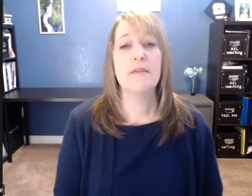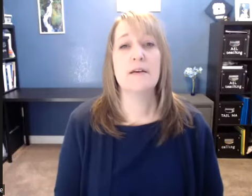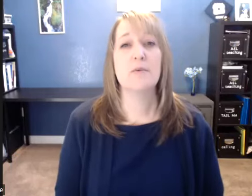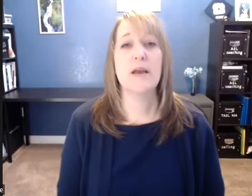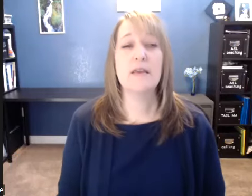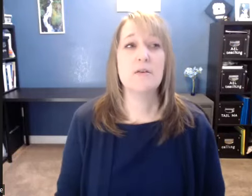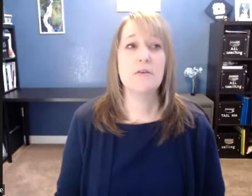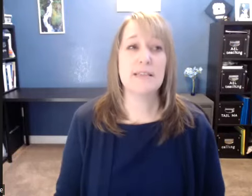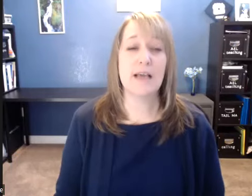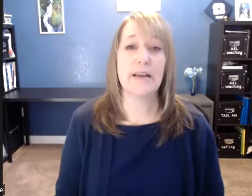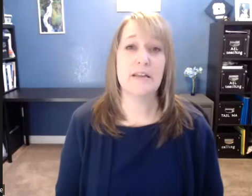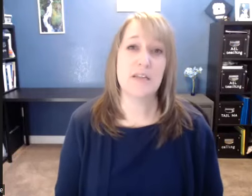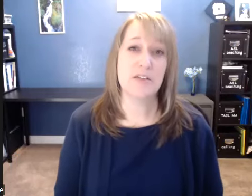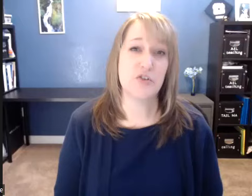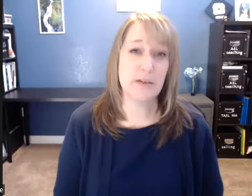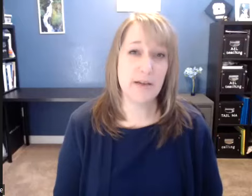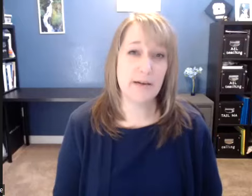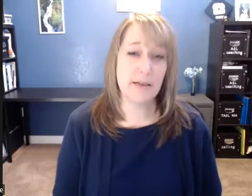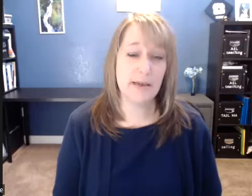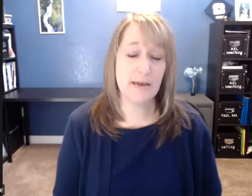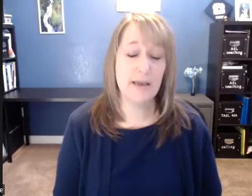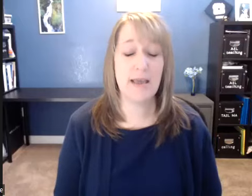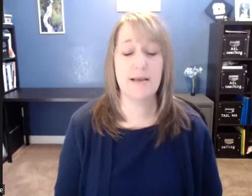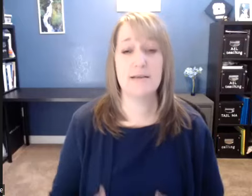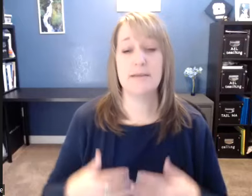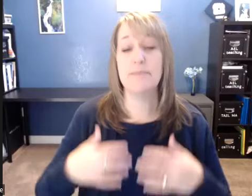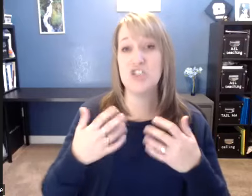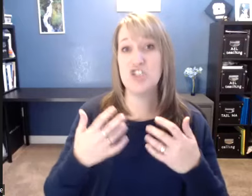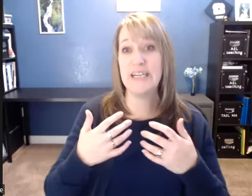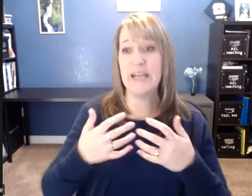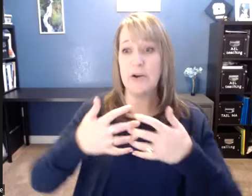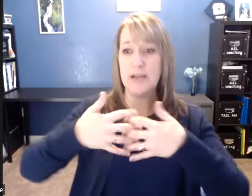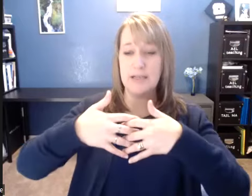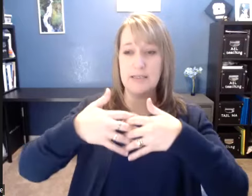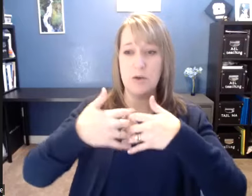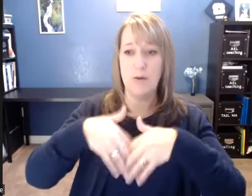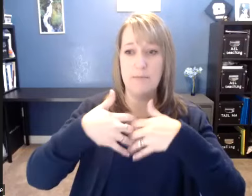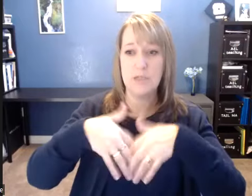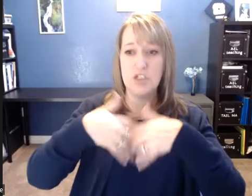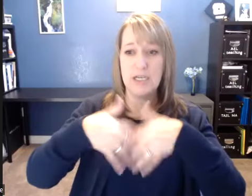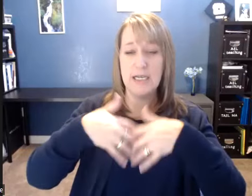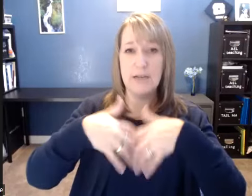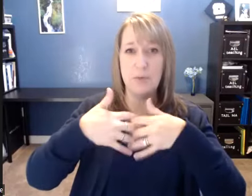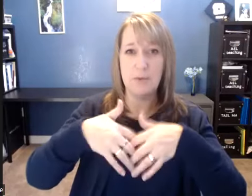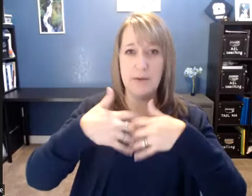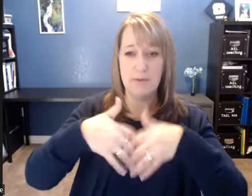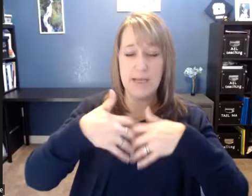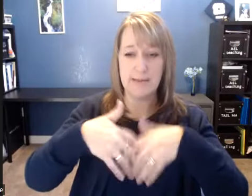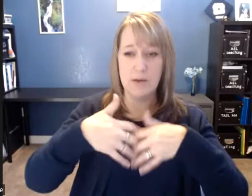The way that you sign industrial area is machine area. So machine, if you remember that from ASL